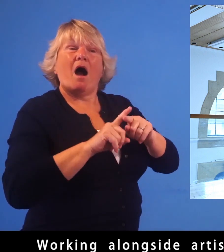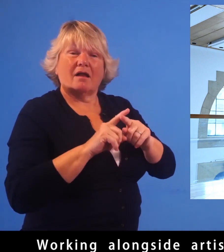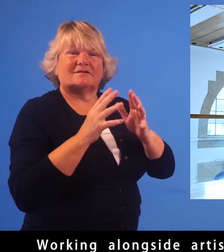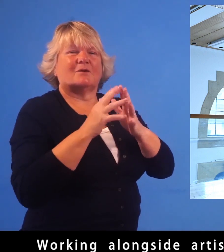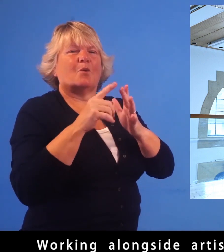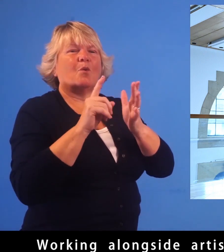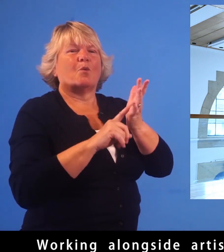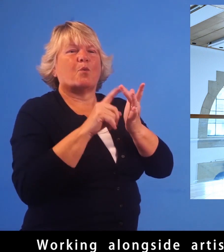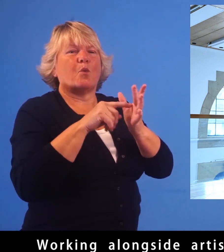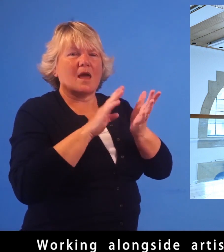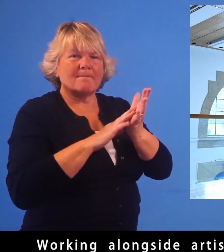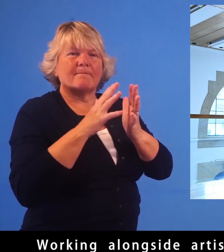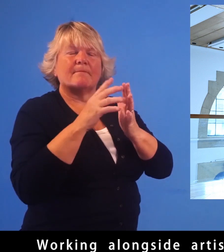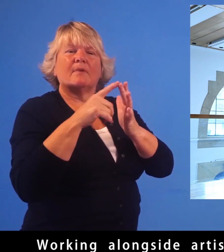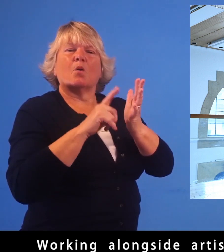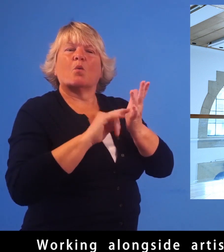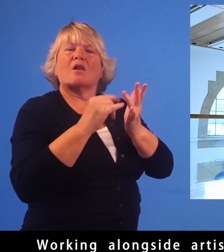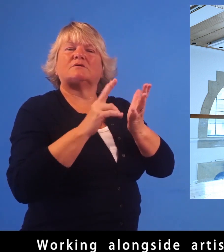and William Wilson,